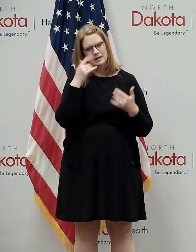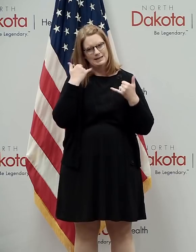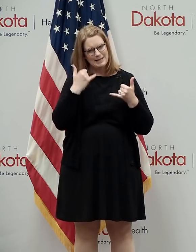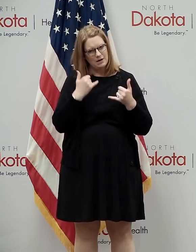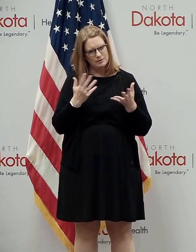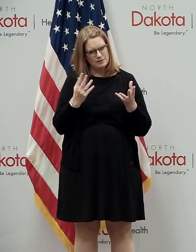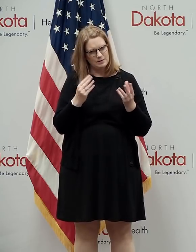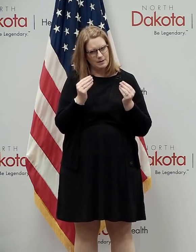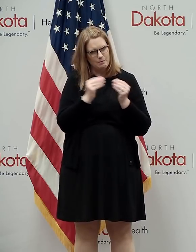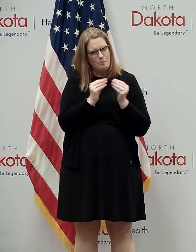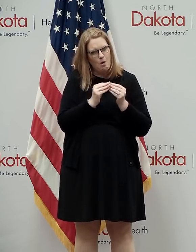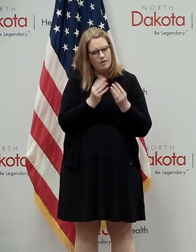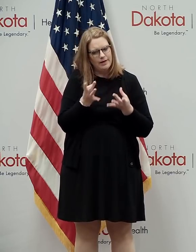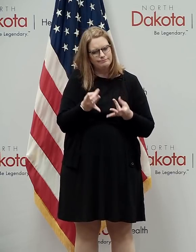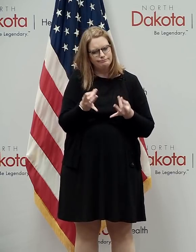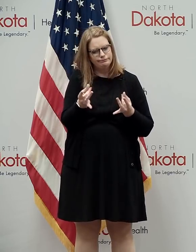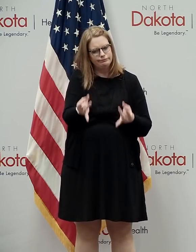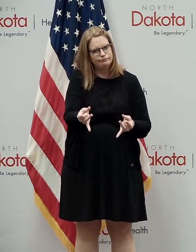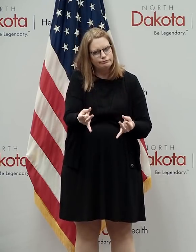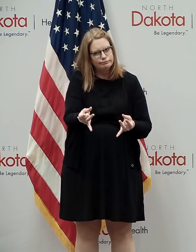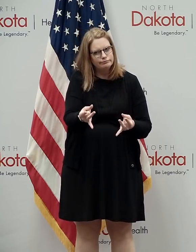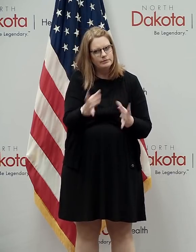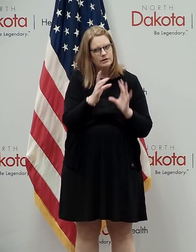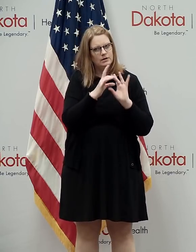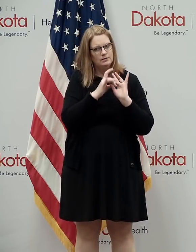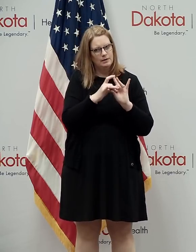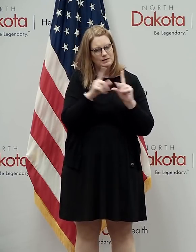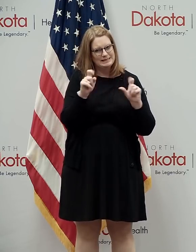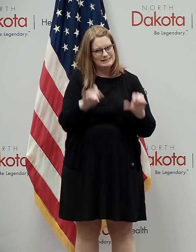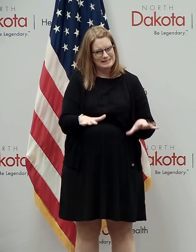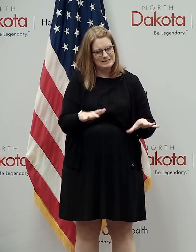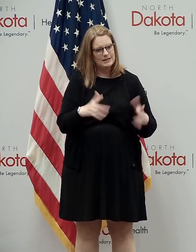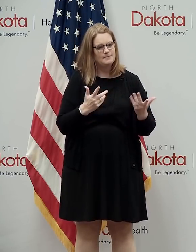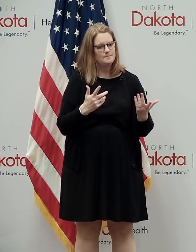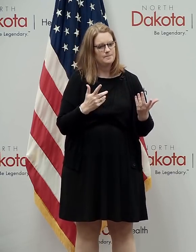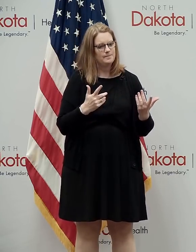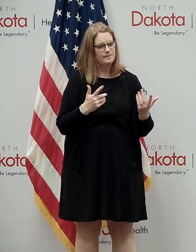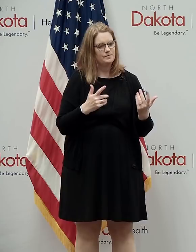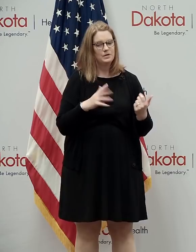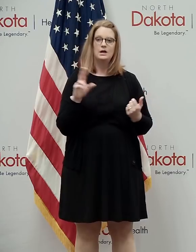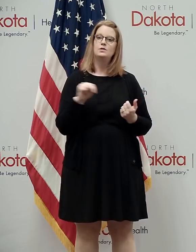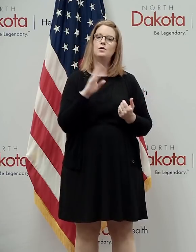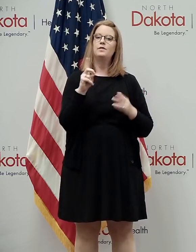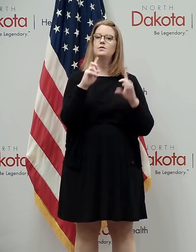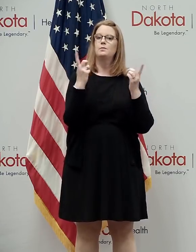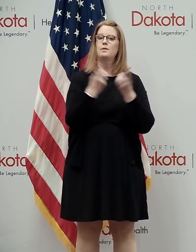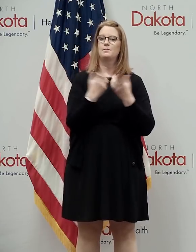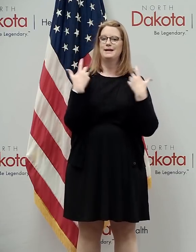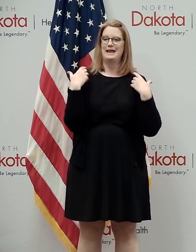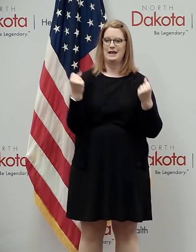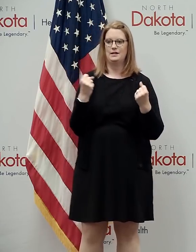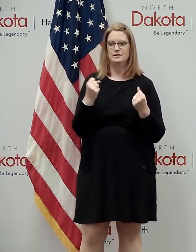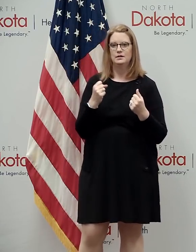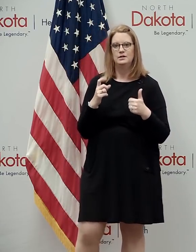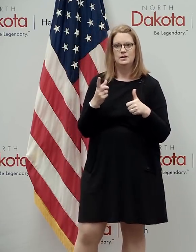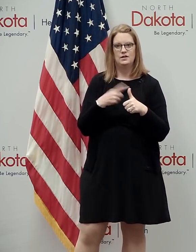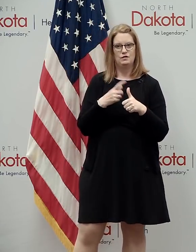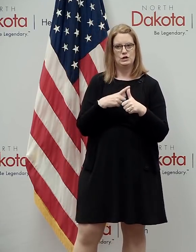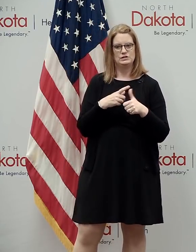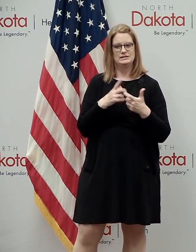on the testing. We're happy to announce that the North Dakota Department of Health initiated the first round